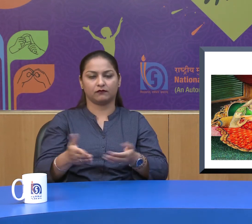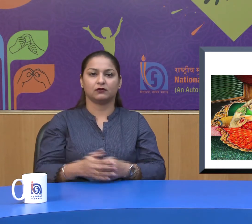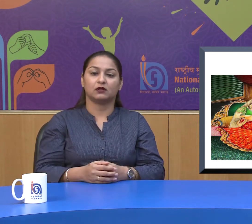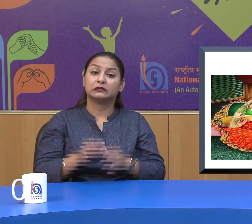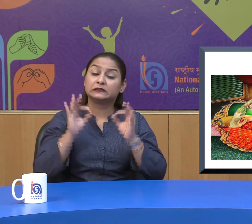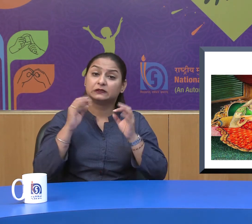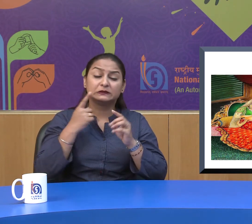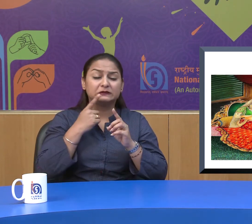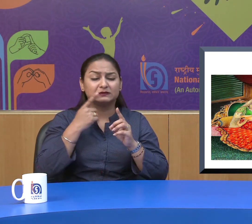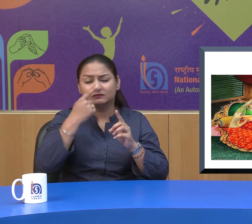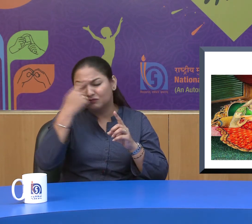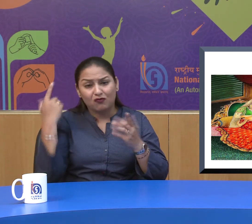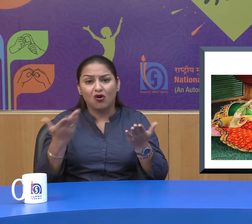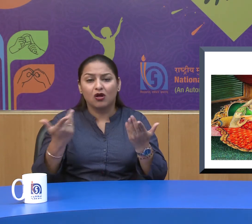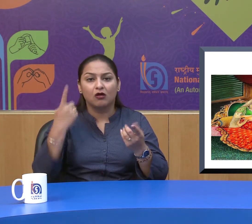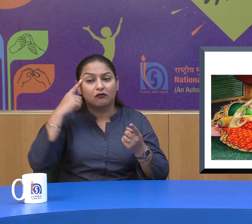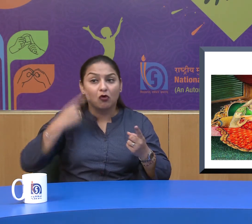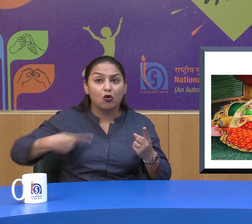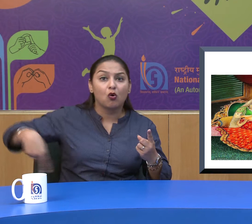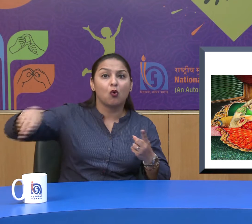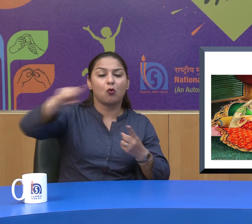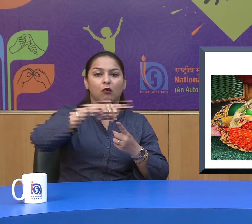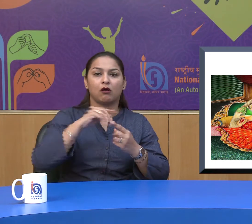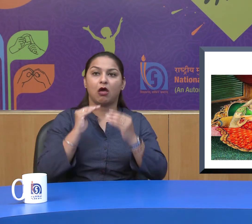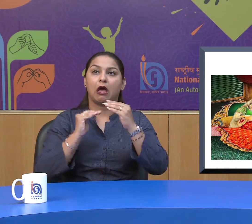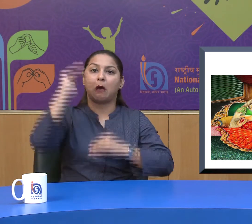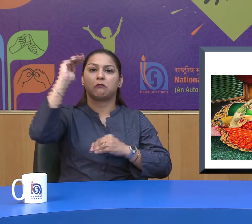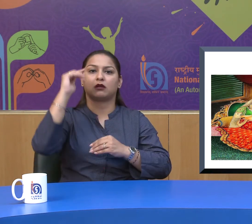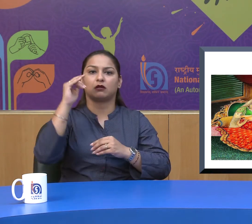especially among us the upper caste.